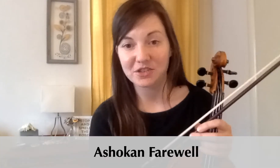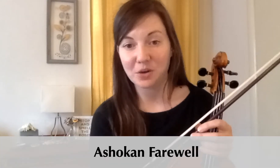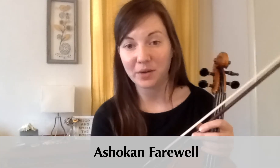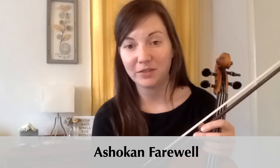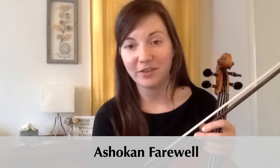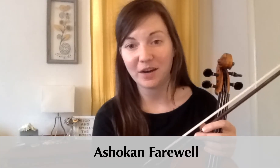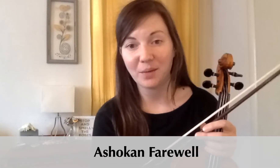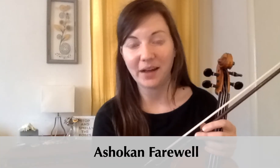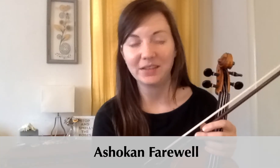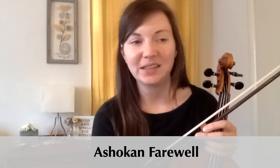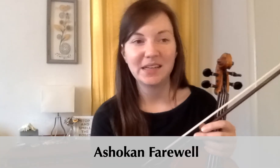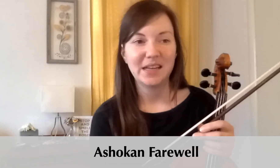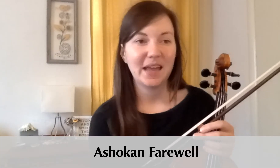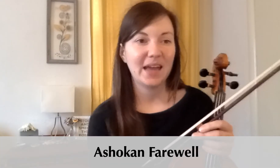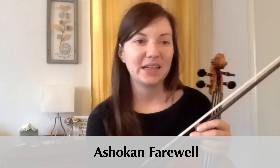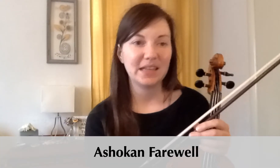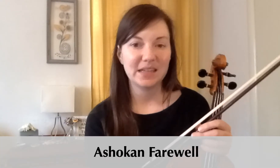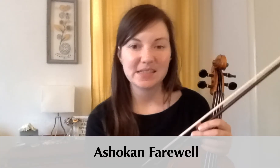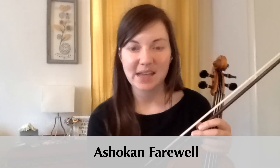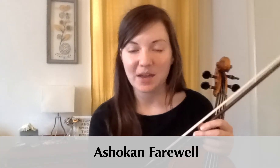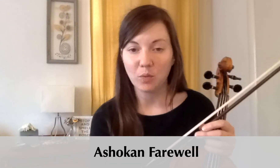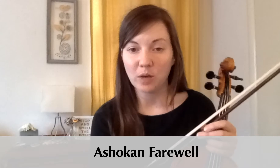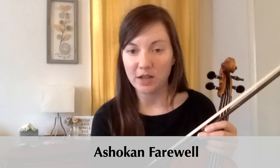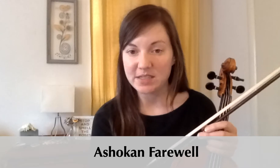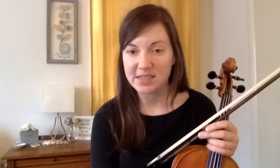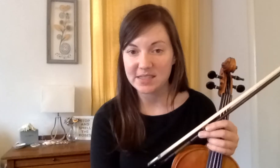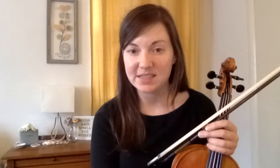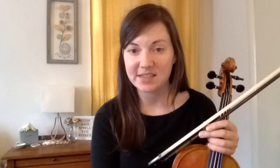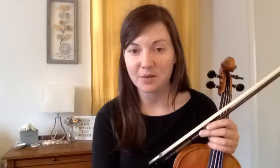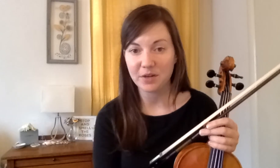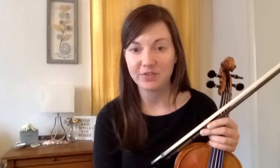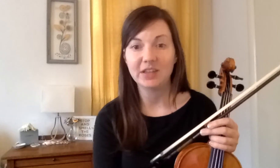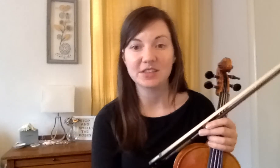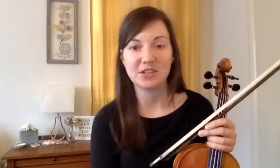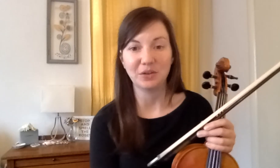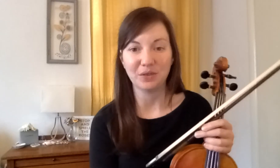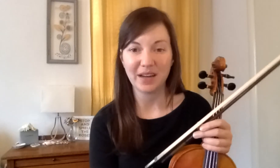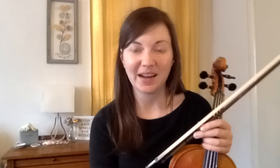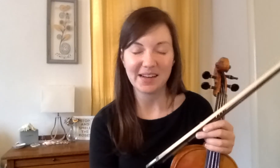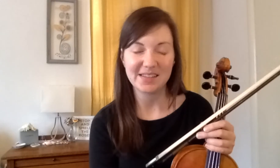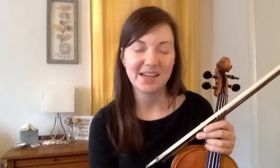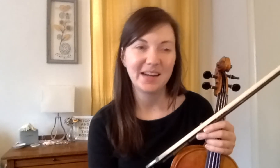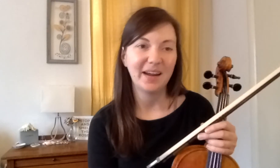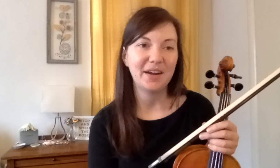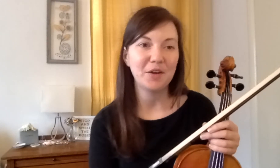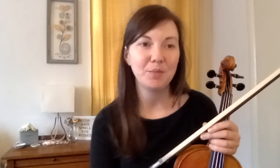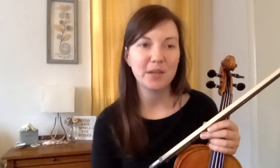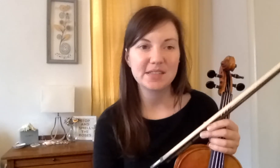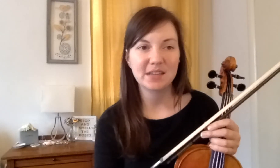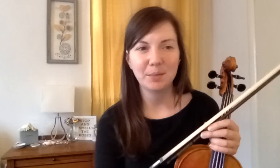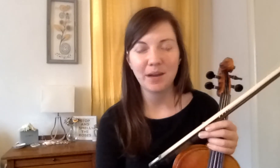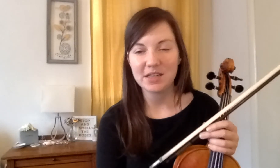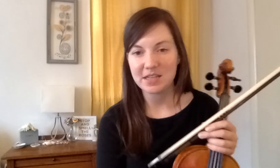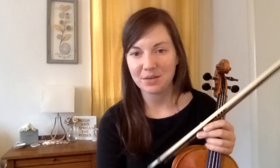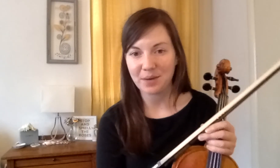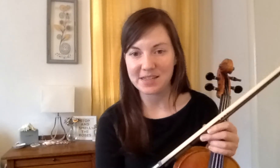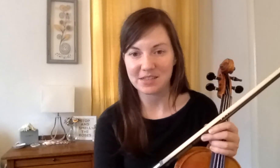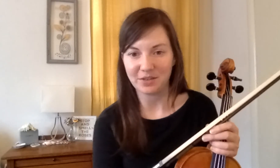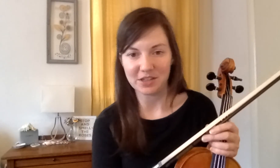Ashokan Farewell, and it is a waltz. It's a slower fiddle tune, and it's compared to the rest of our songs.